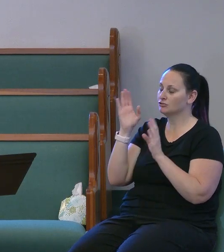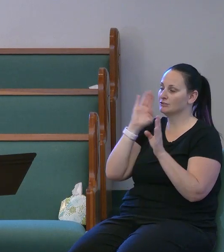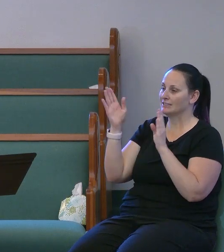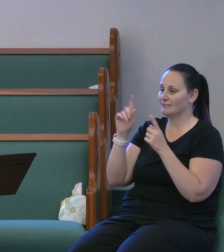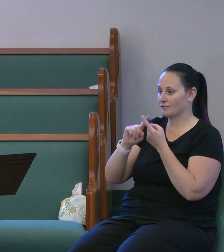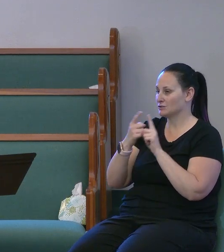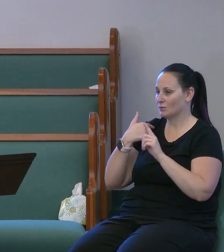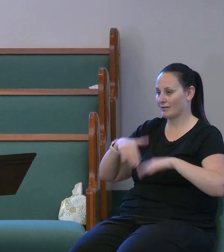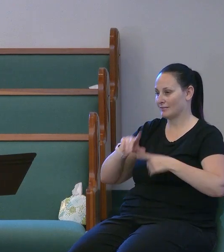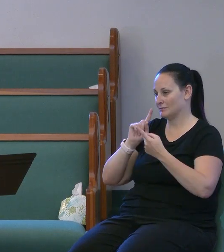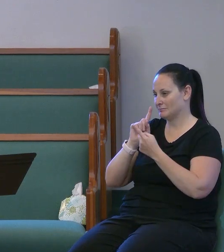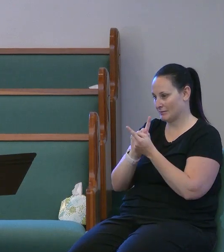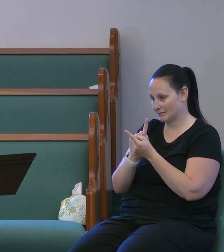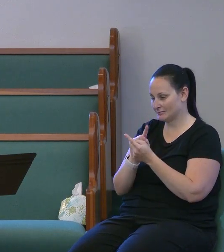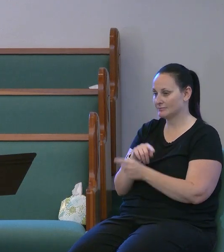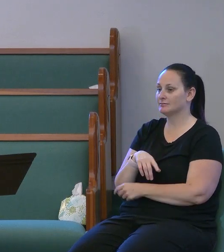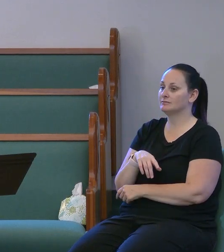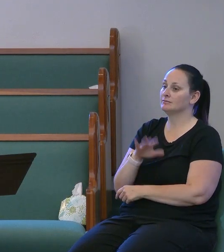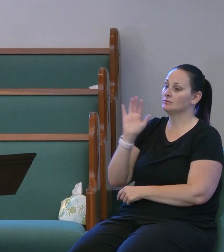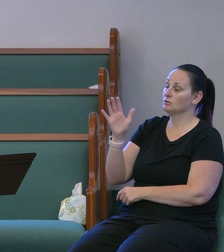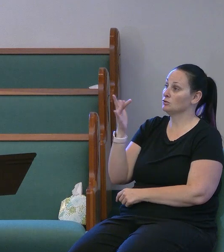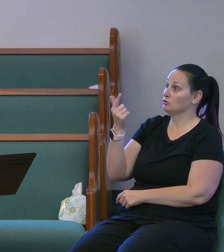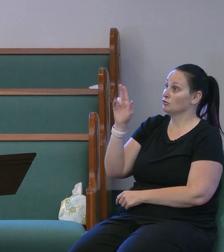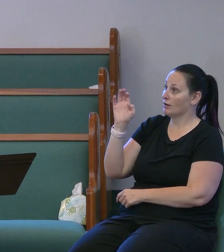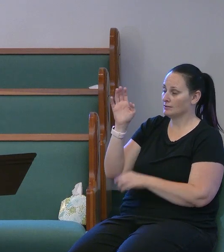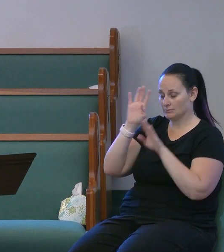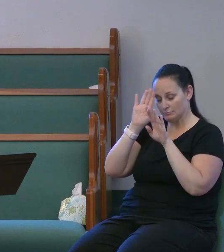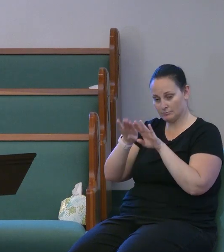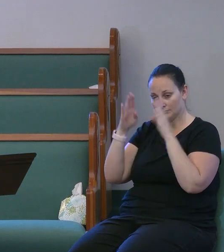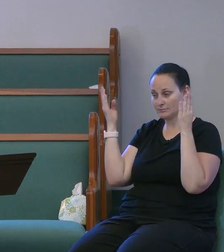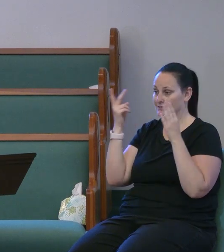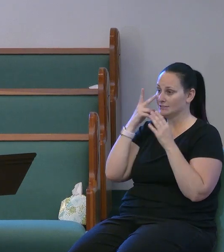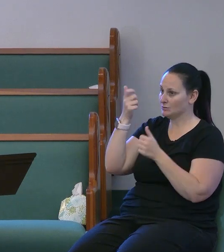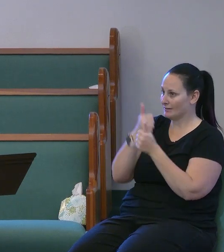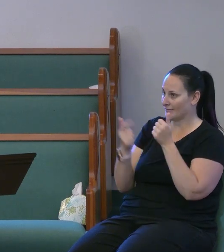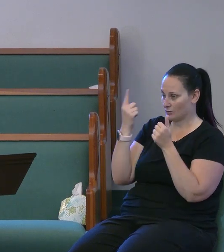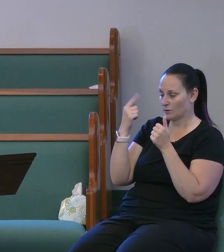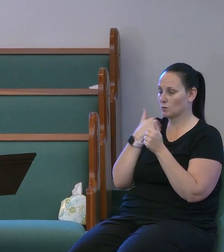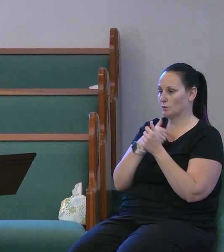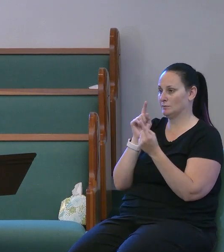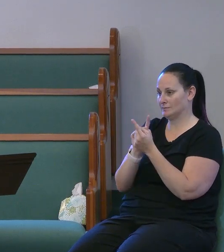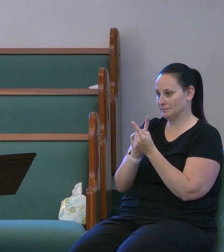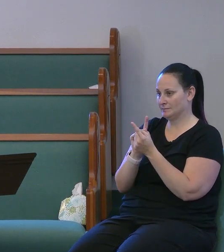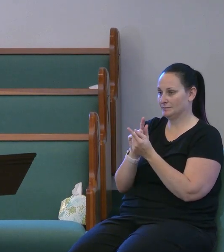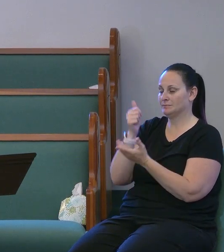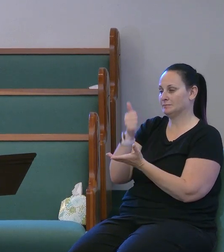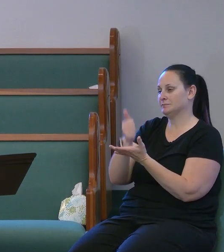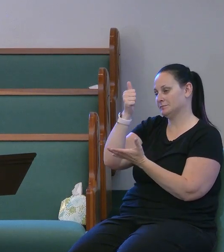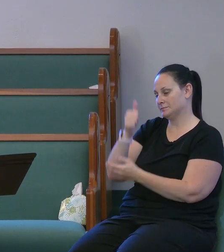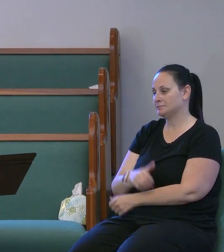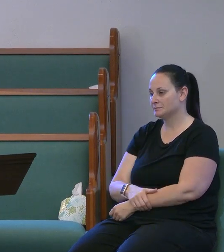yet. Grant that your grace opens our eyes to see you in everyone we meet.